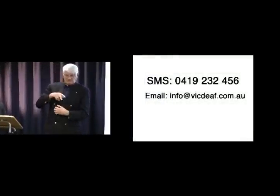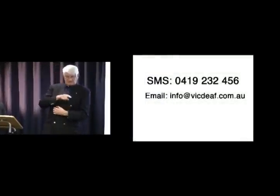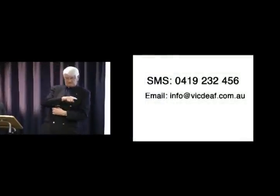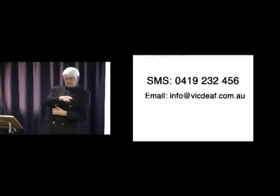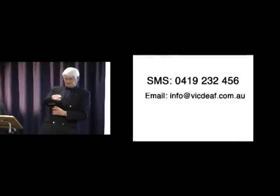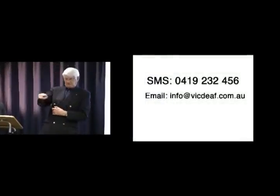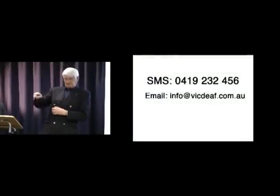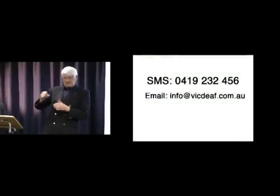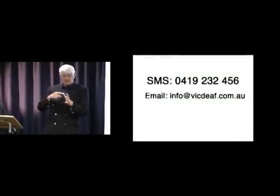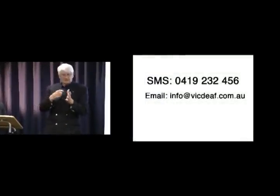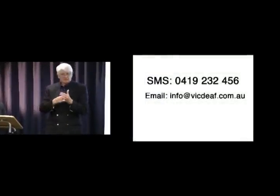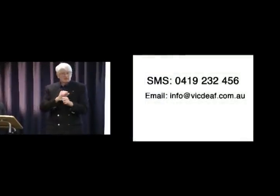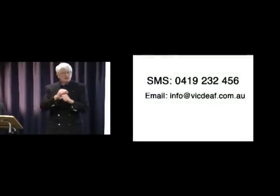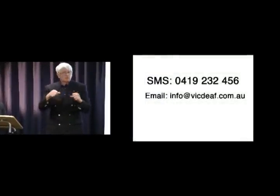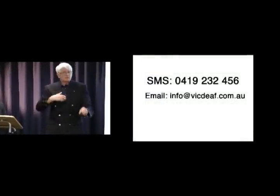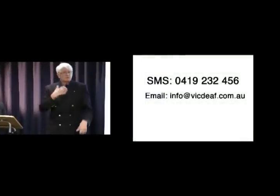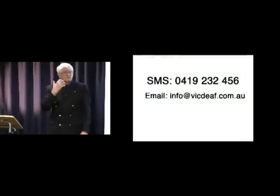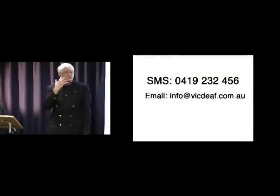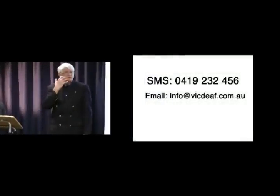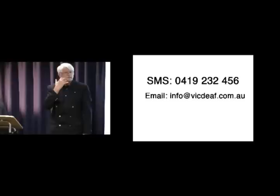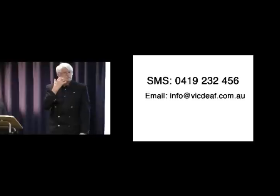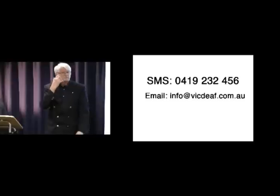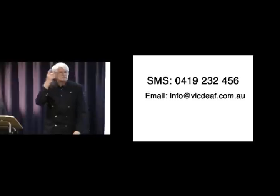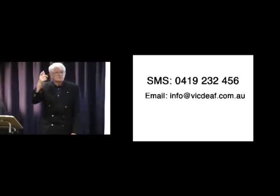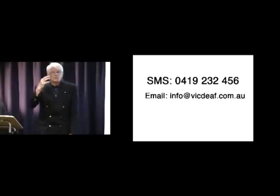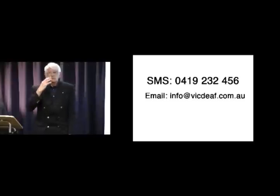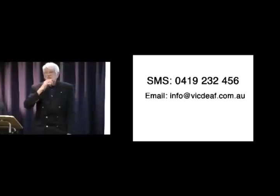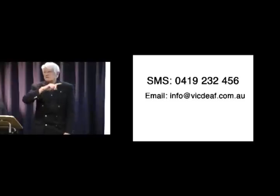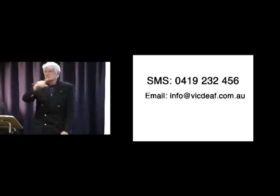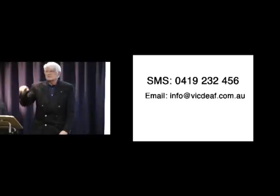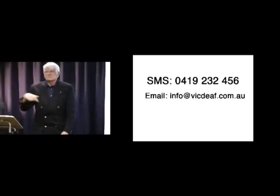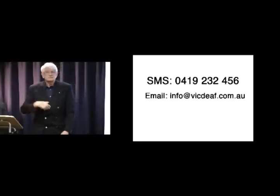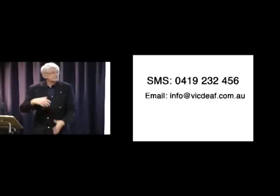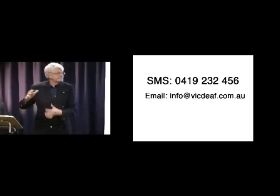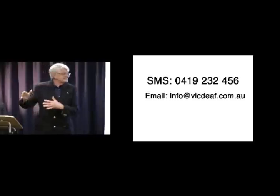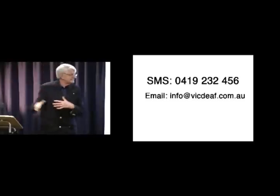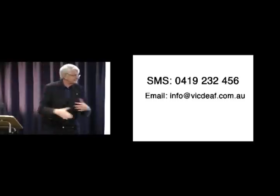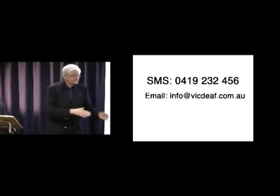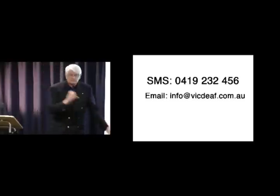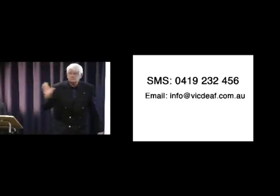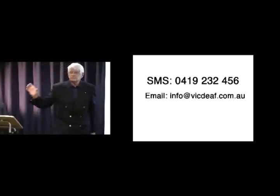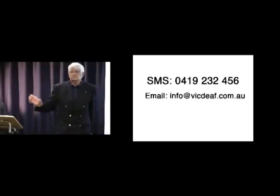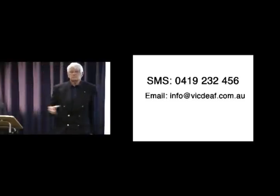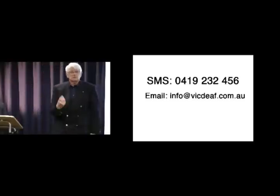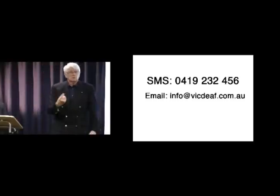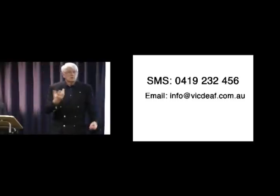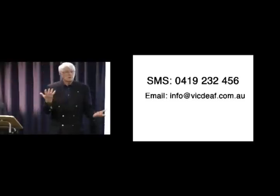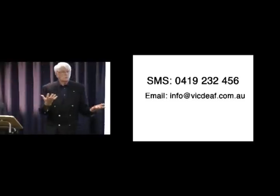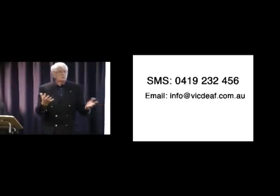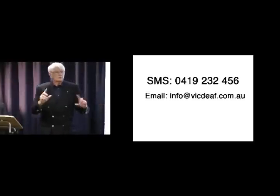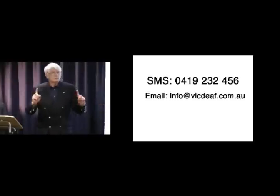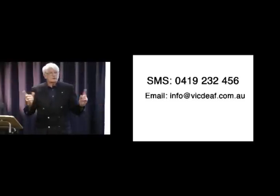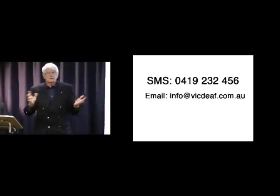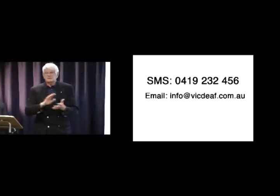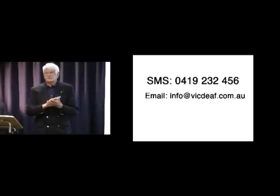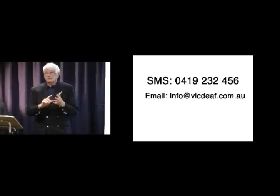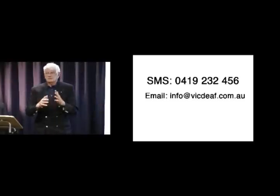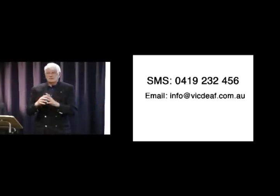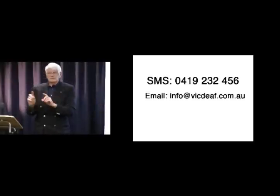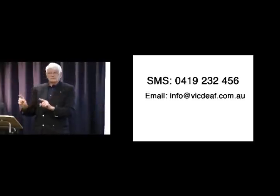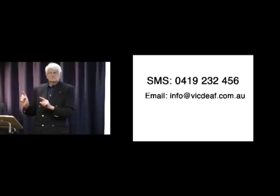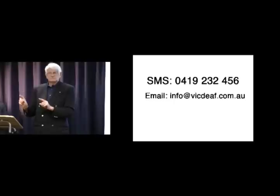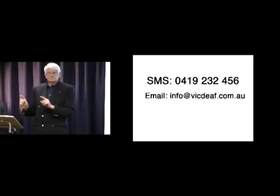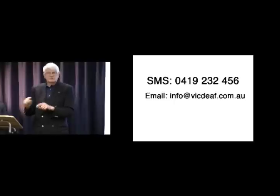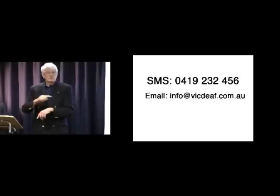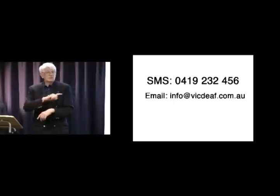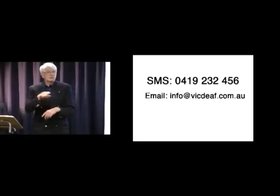children don't know what's available to them when they get older. They're our future, those children. When we've moved, and gone